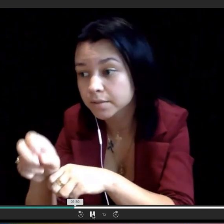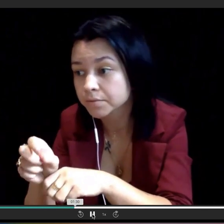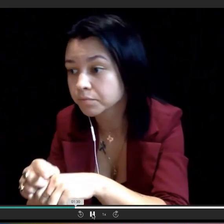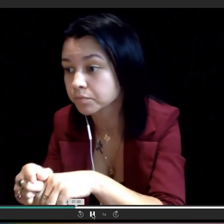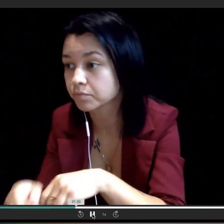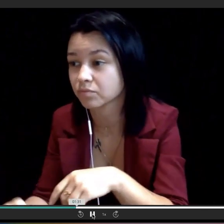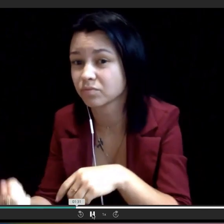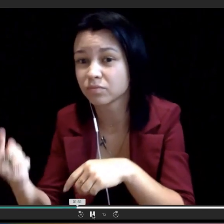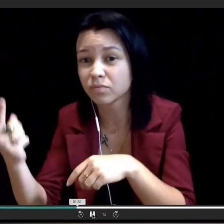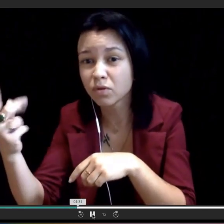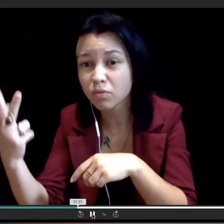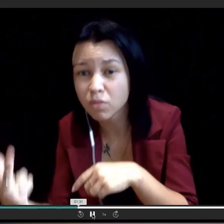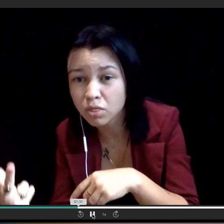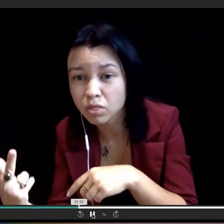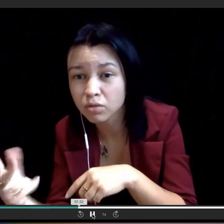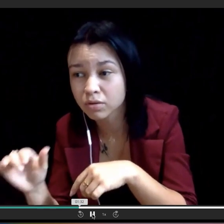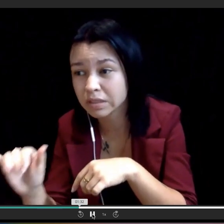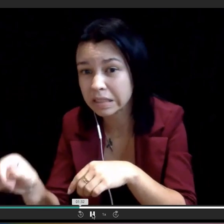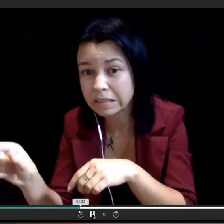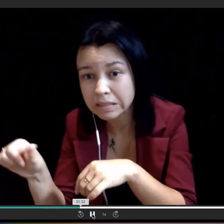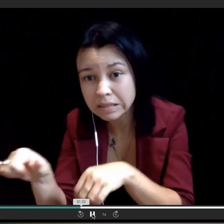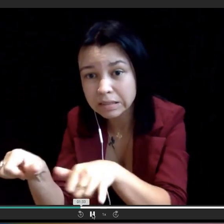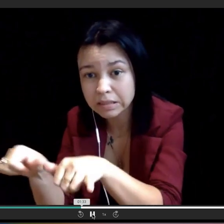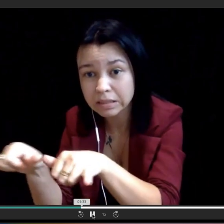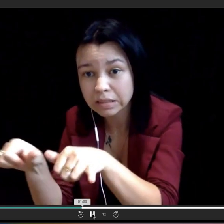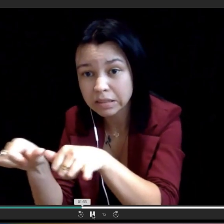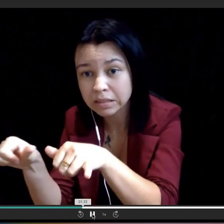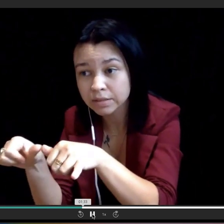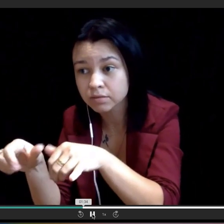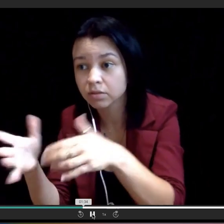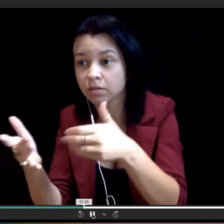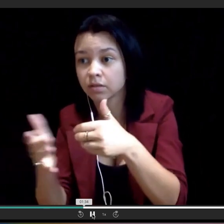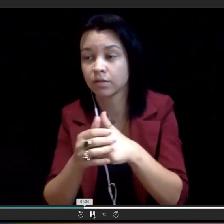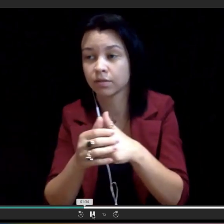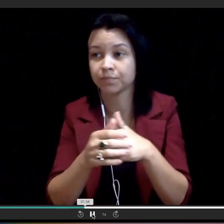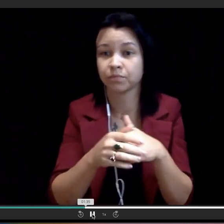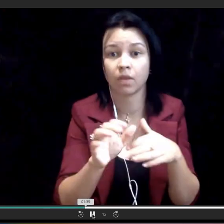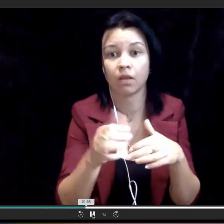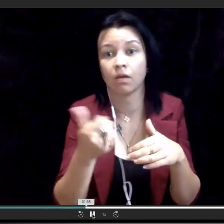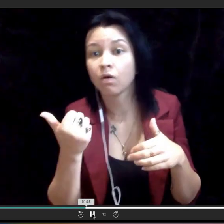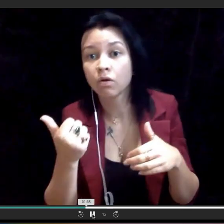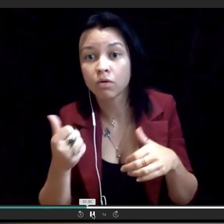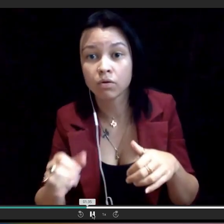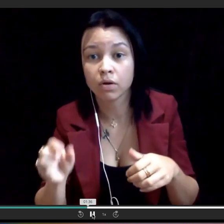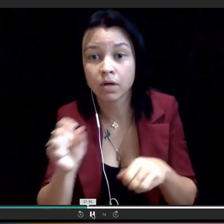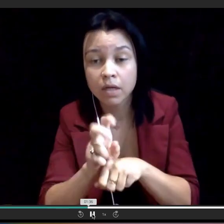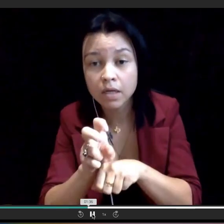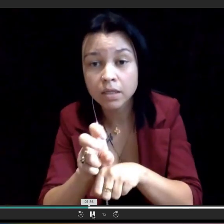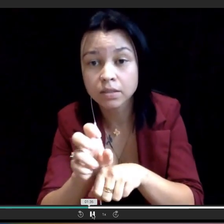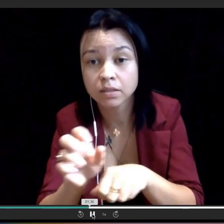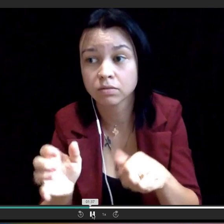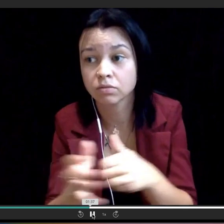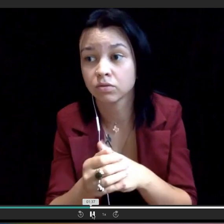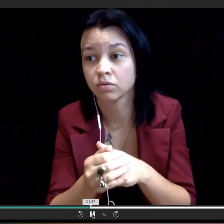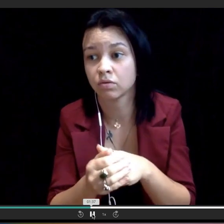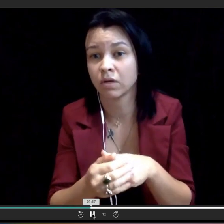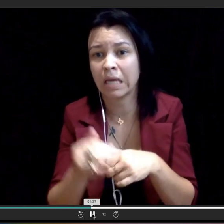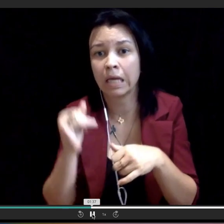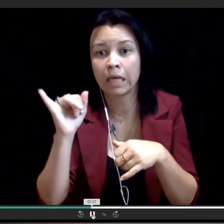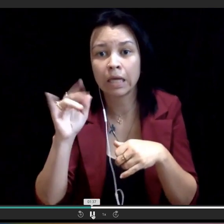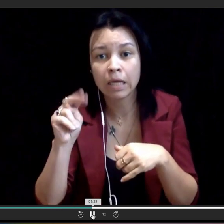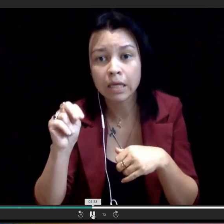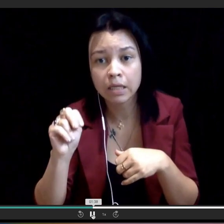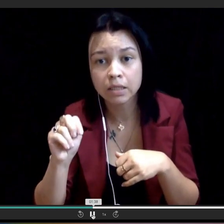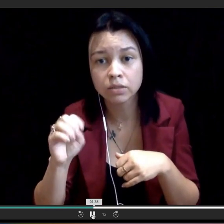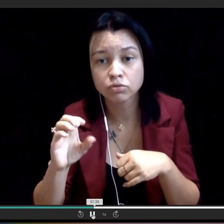to about an inch and a quarter long, found in the tropics. You could take the tiniest ant and put it on the